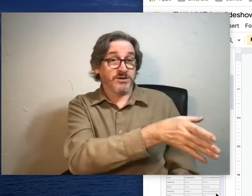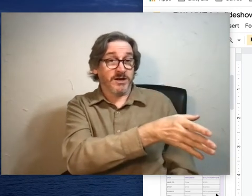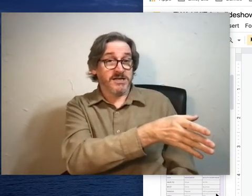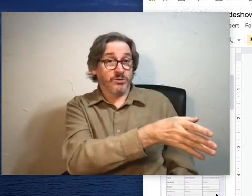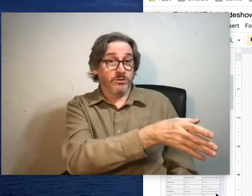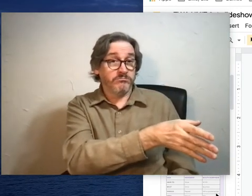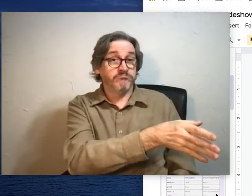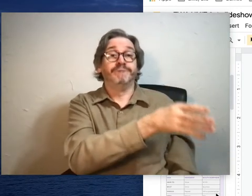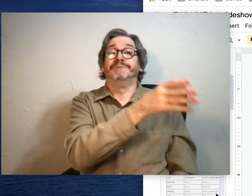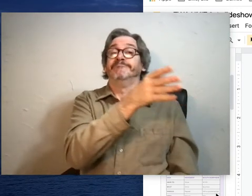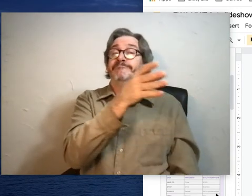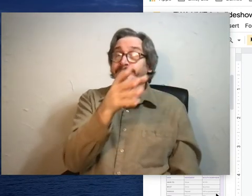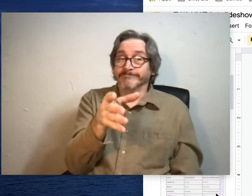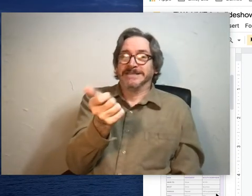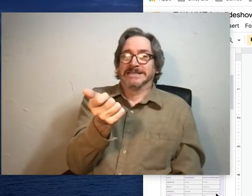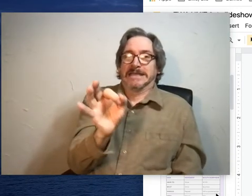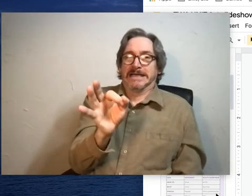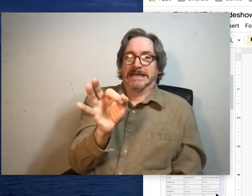graduated high school.